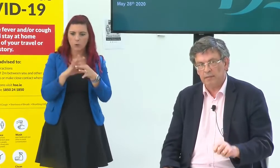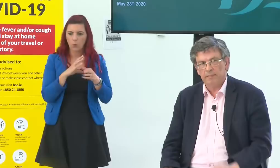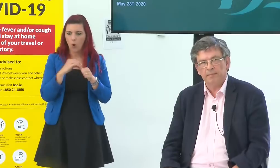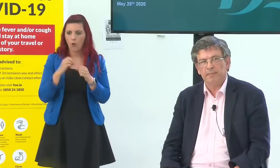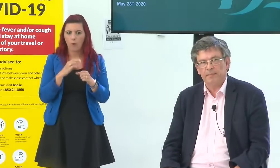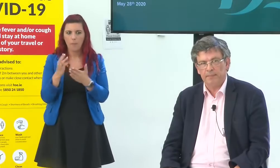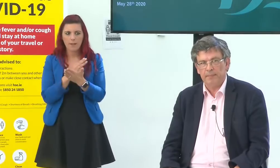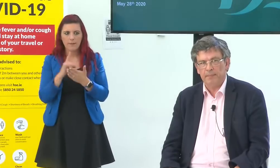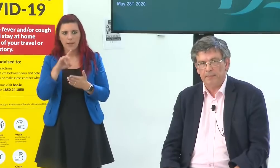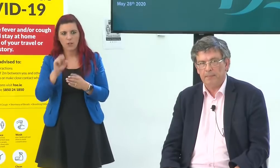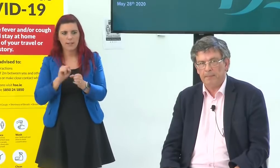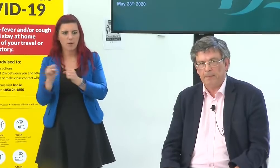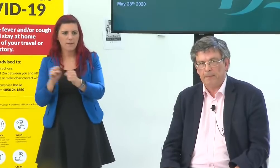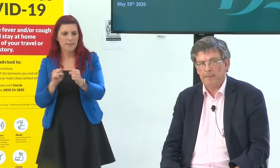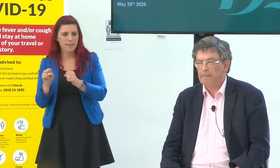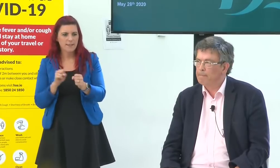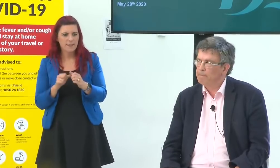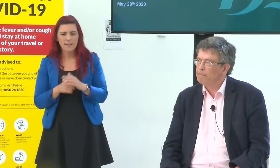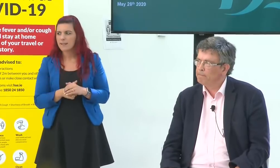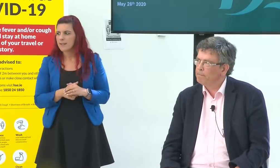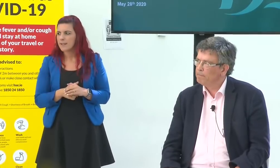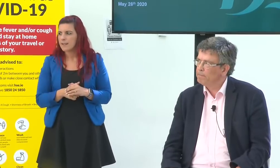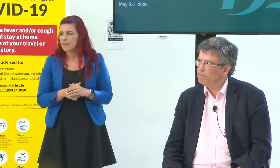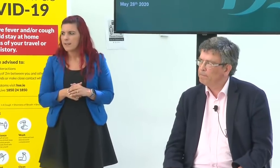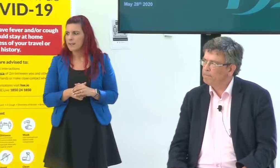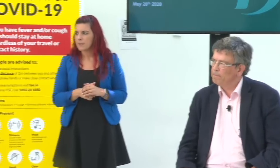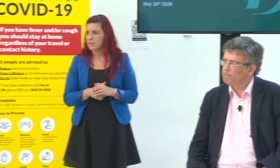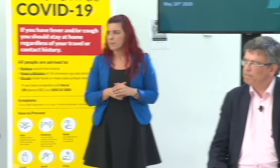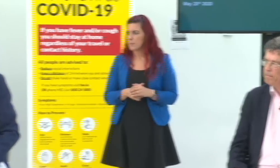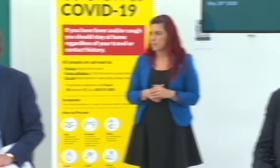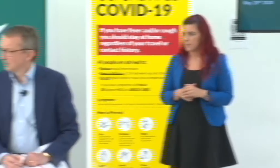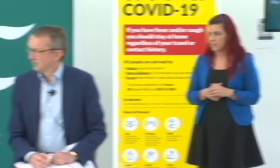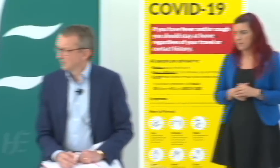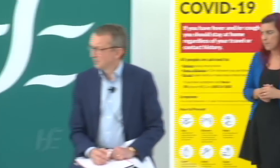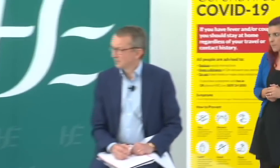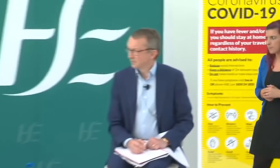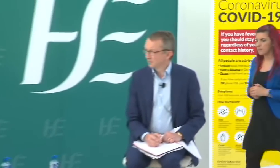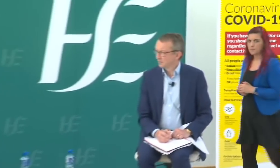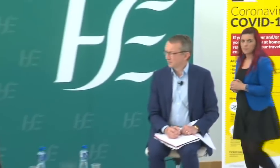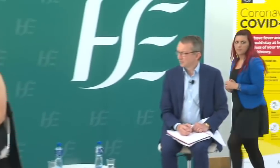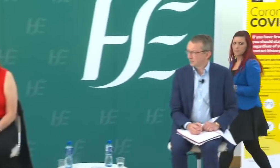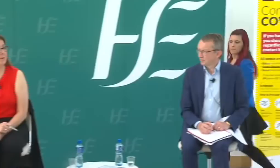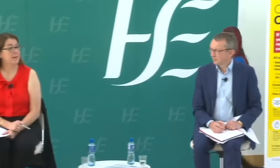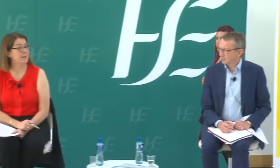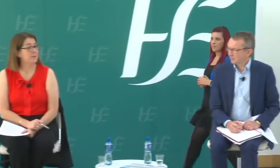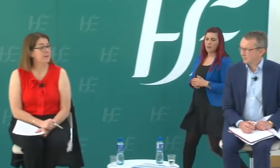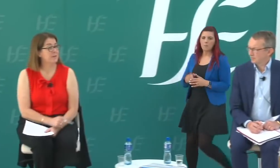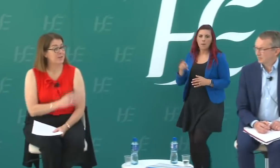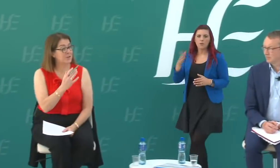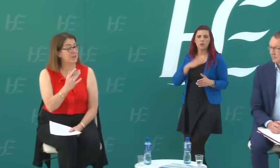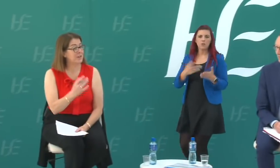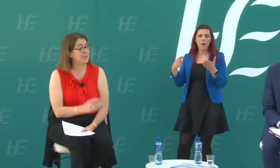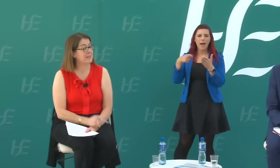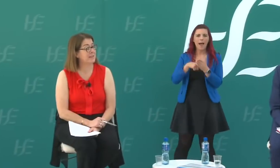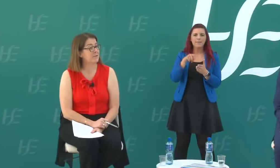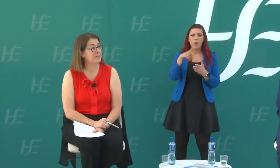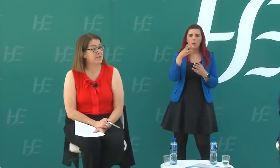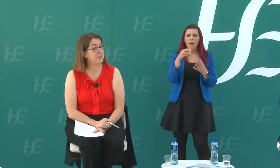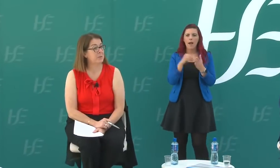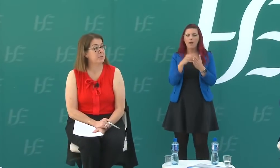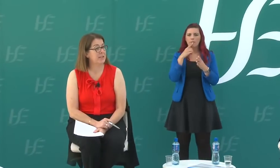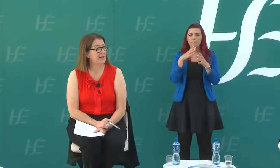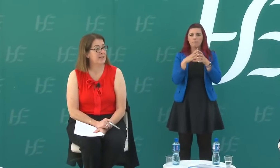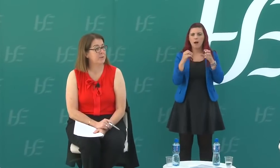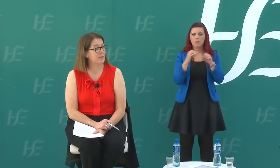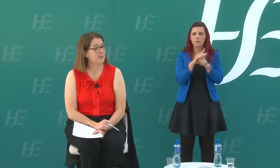service. And do you want to come in there? Just to add to that, you know, our model for the future, which would be in line with, you know, Sláinte care and all that, is around